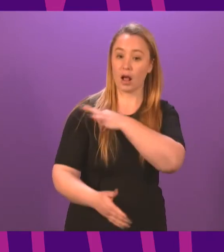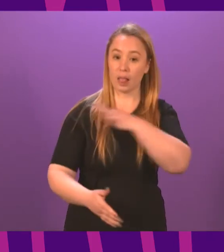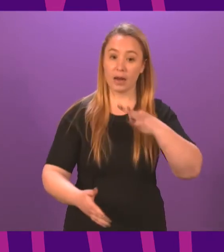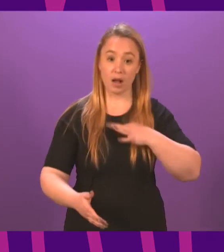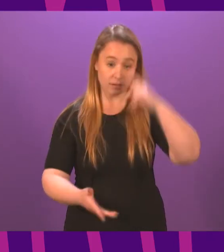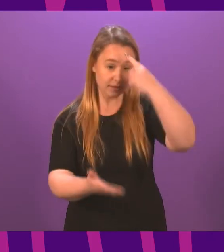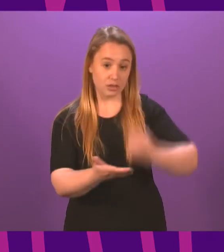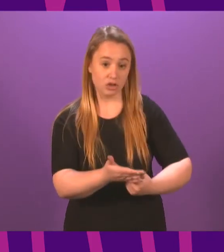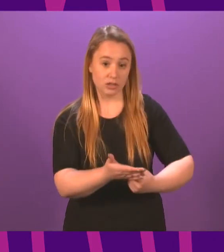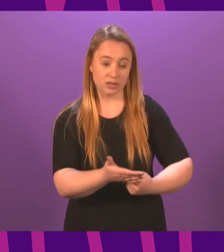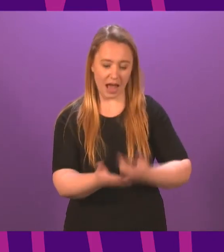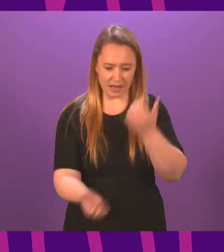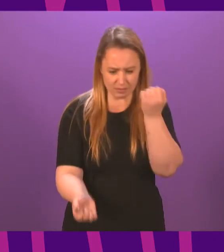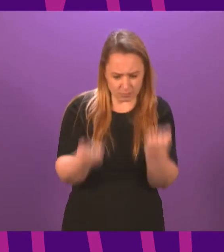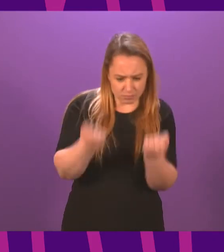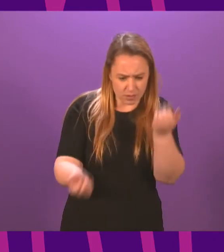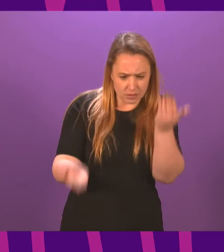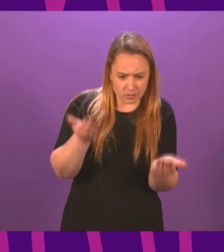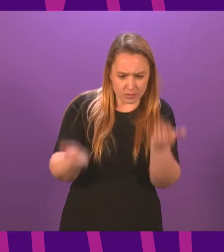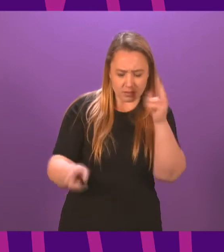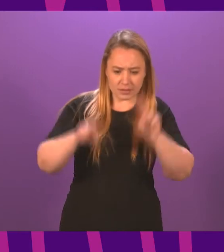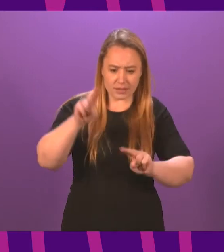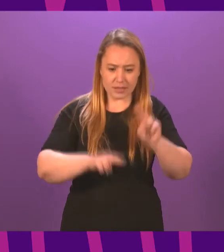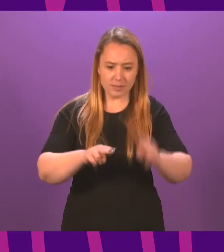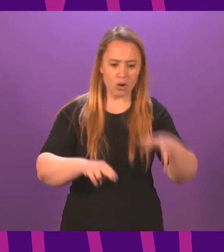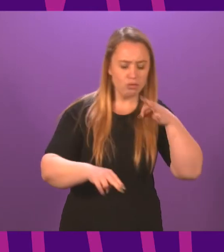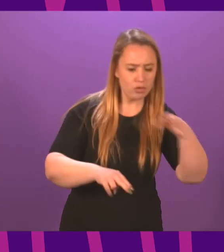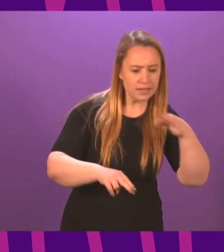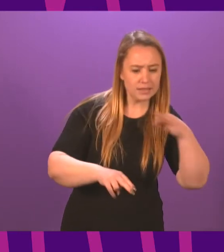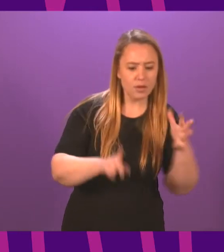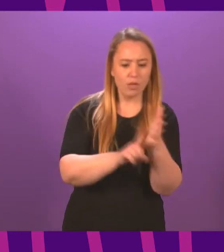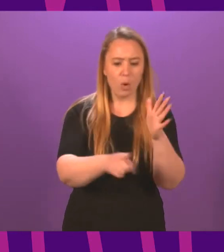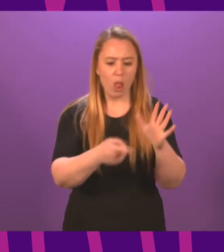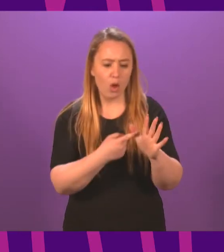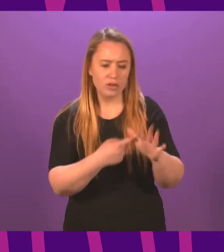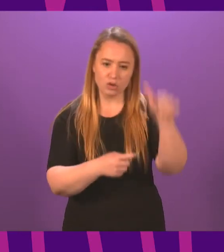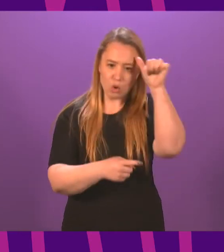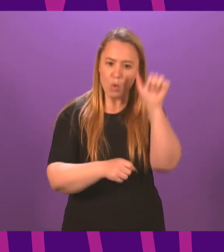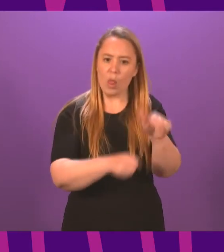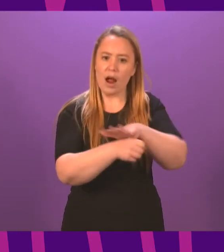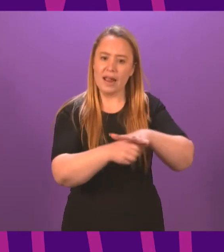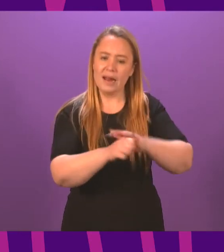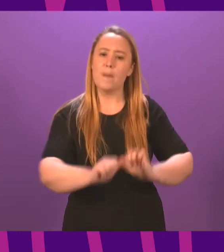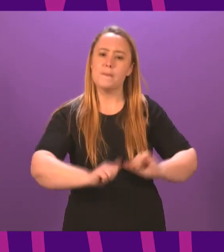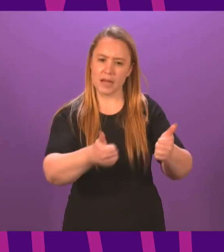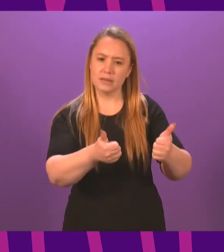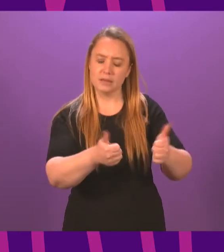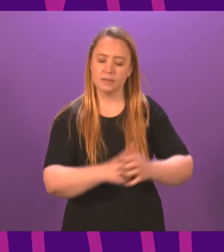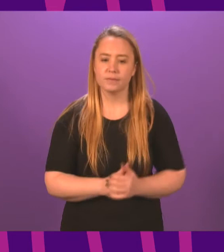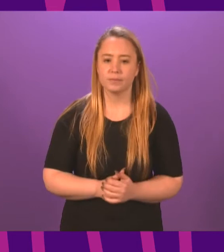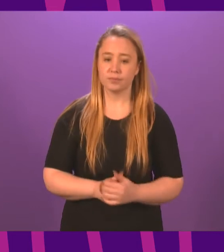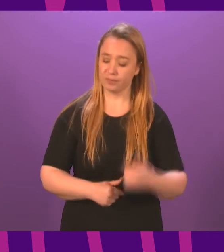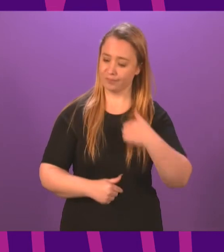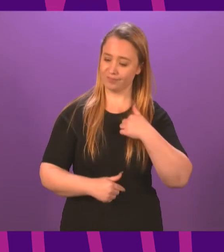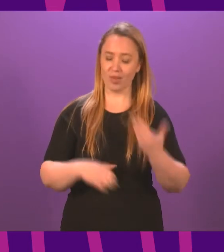assessment of the risks in consultation with the local authorities that know their areas best. As parliamentarians, we are